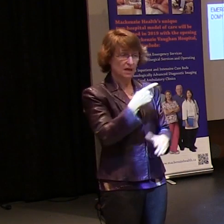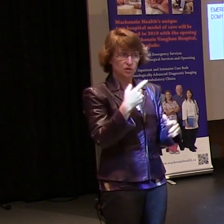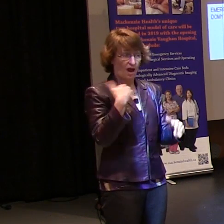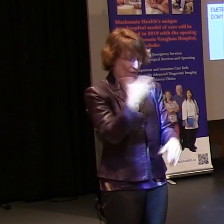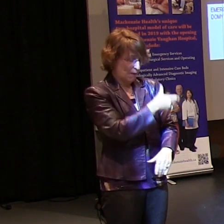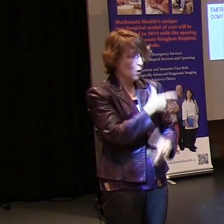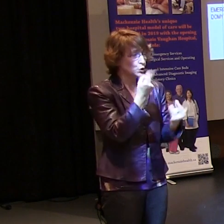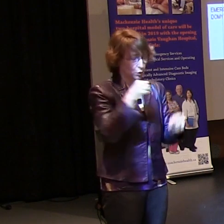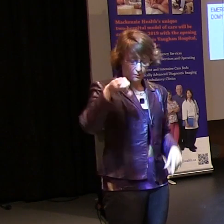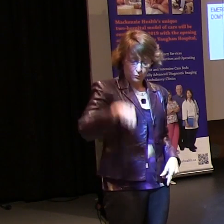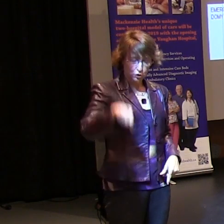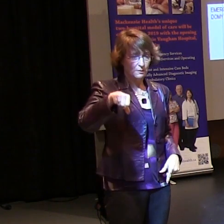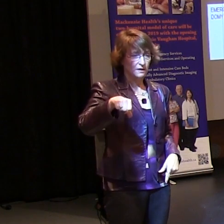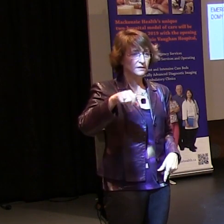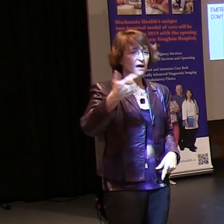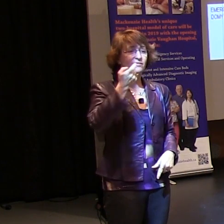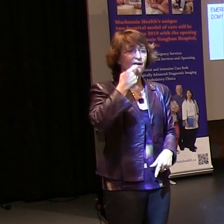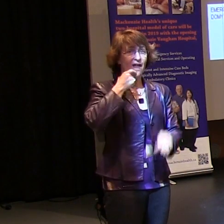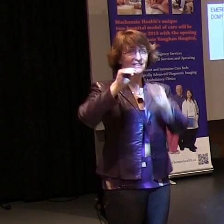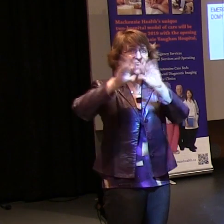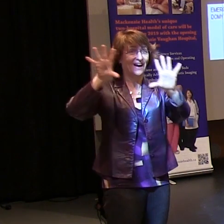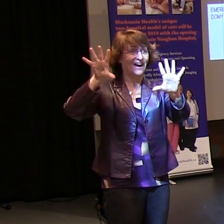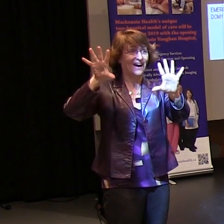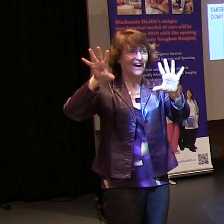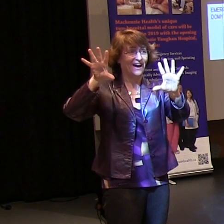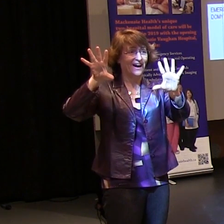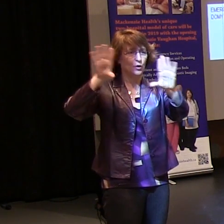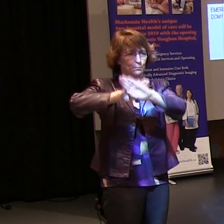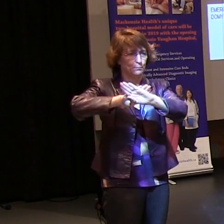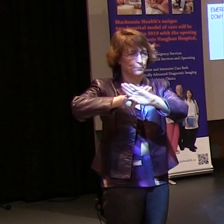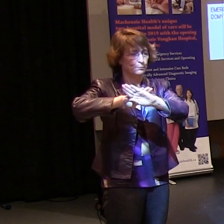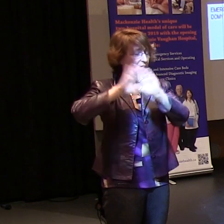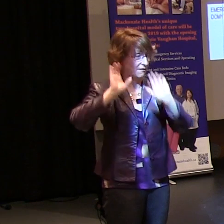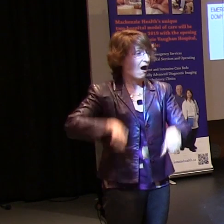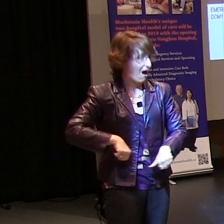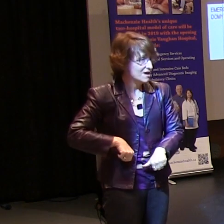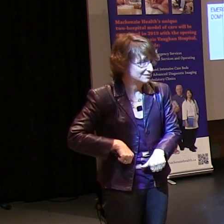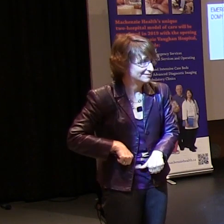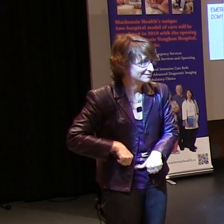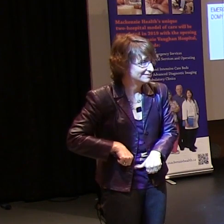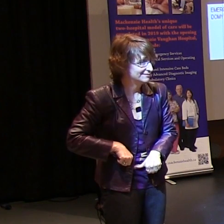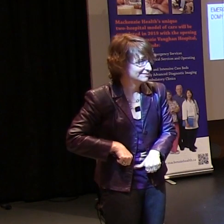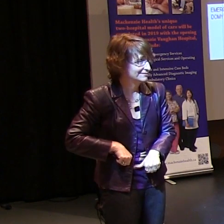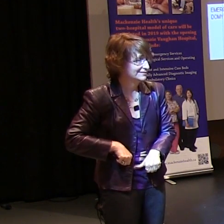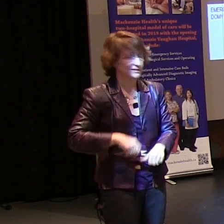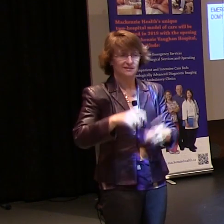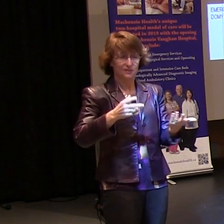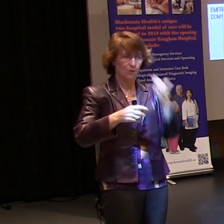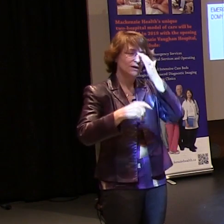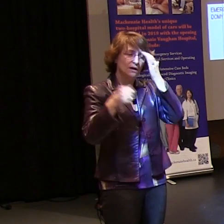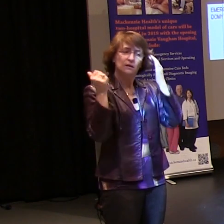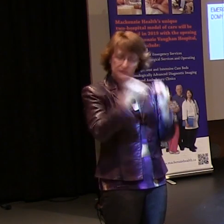bed, and this glass can be totally visible or totally obscured that you can see nothing. So